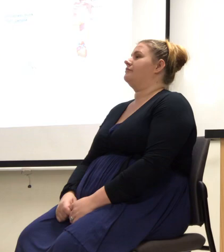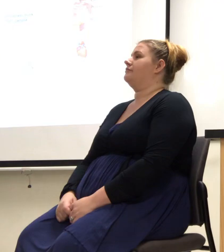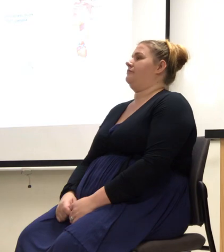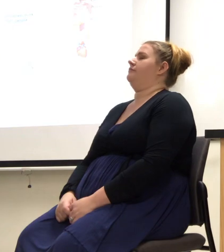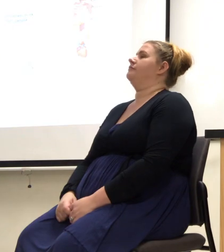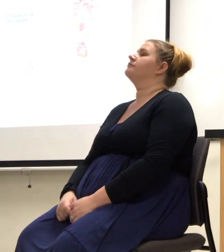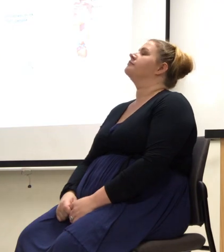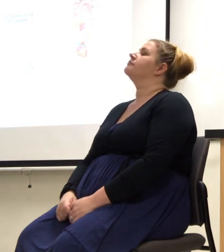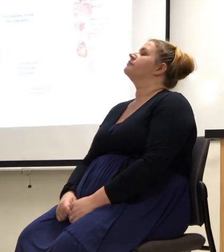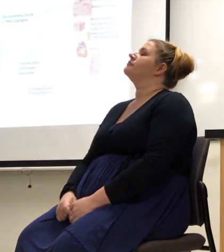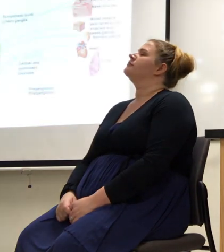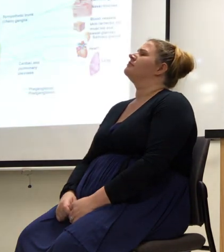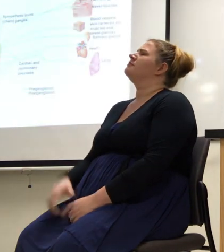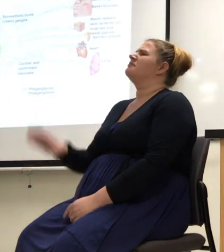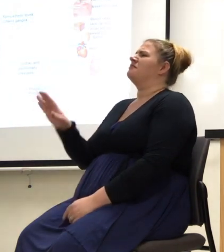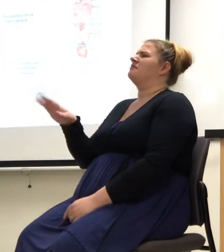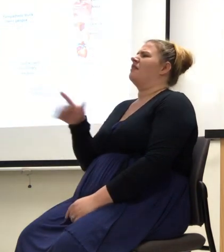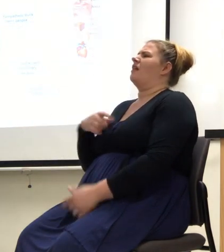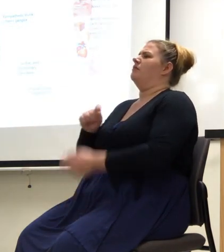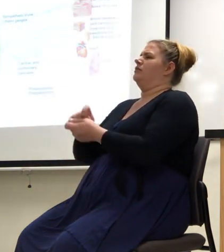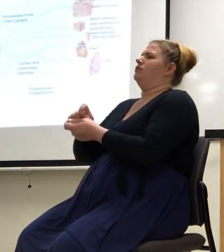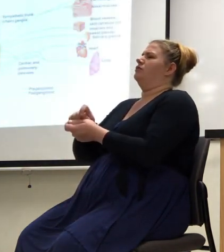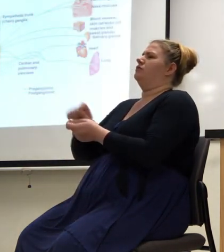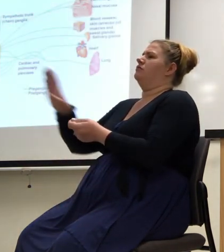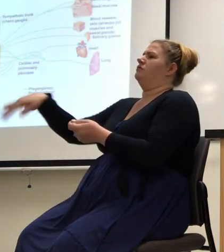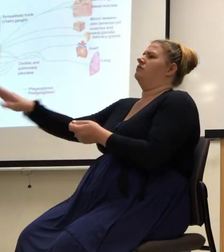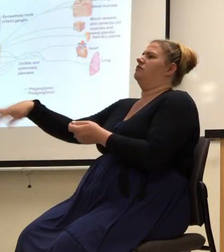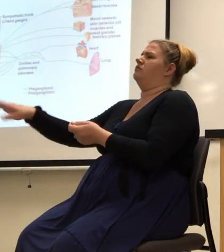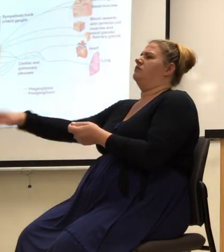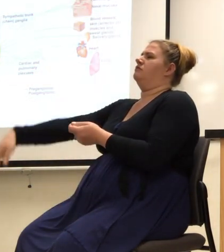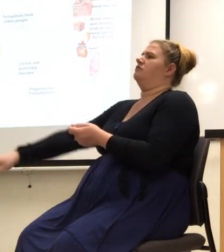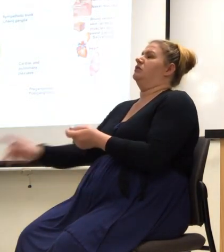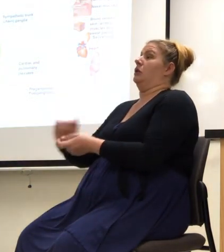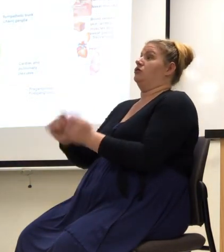Let me draw this a little wider so I can draw that.